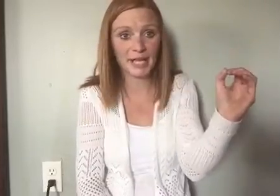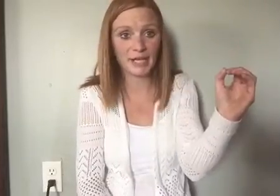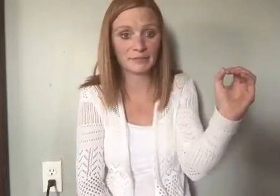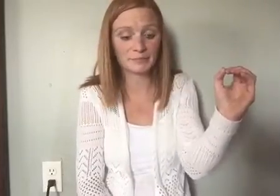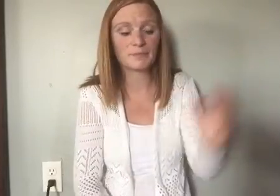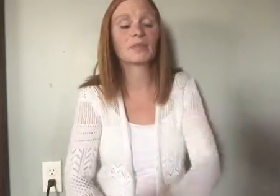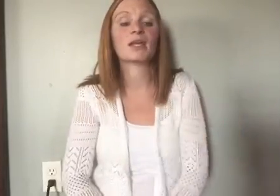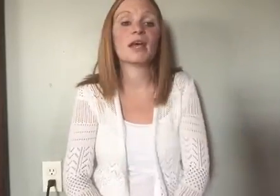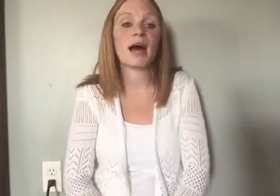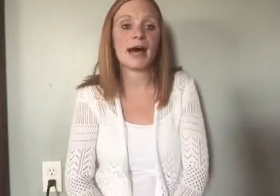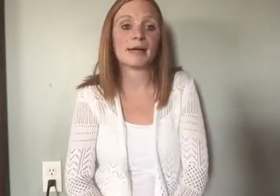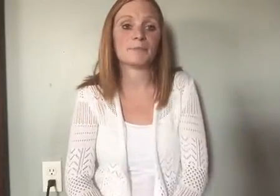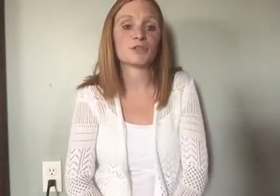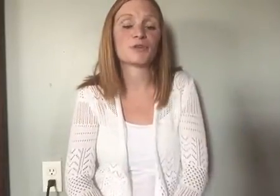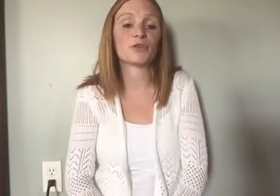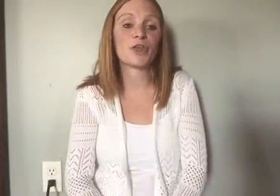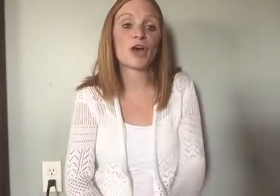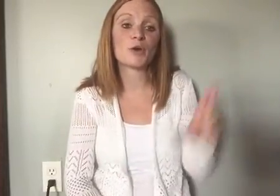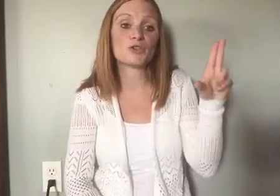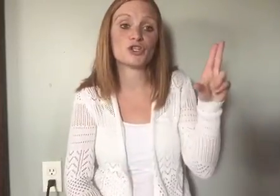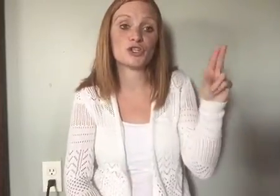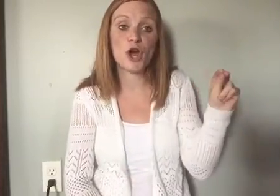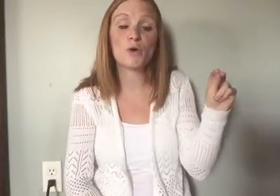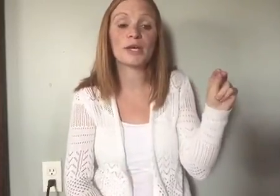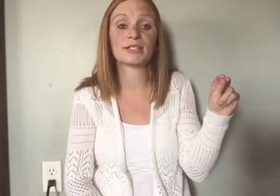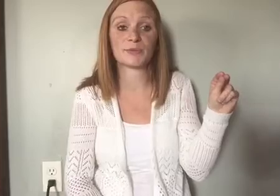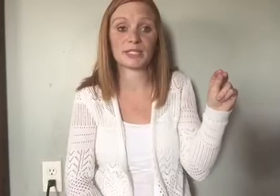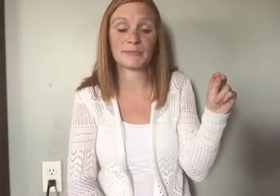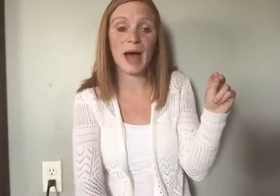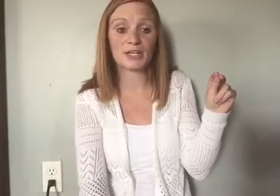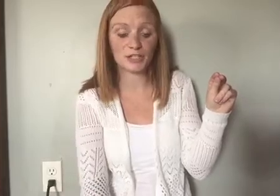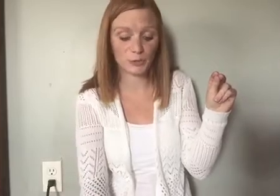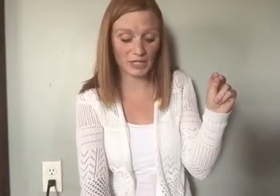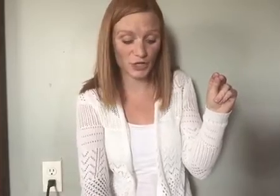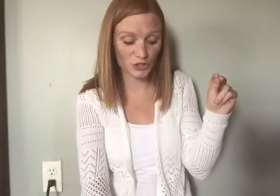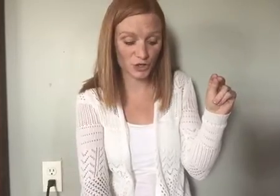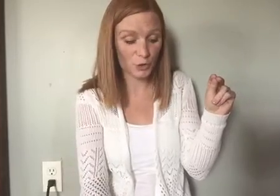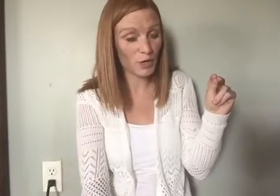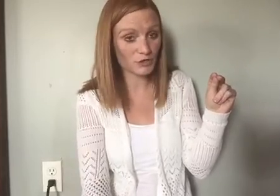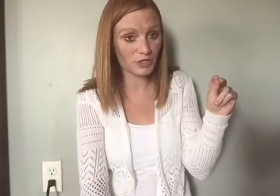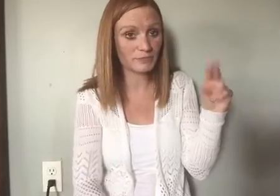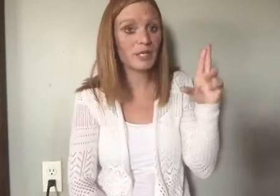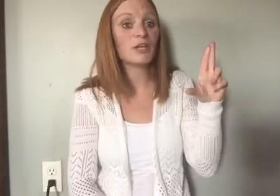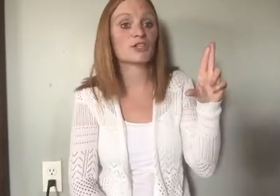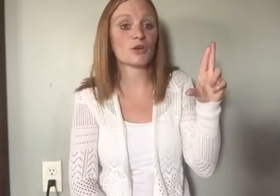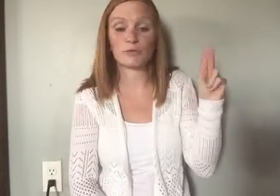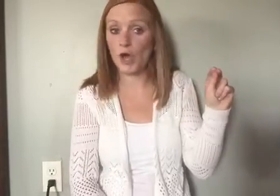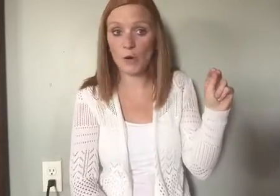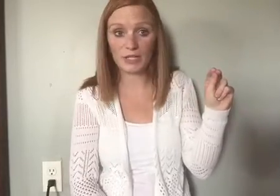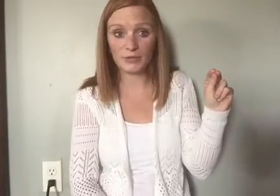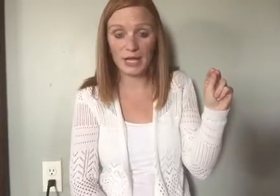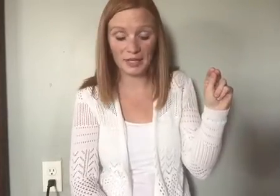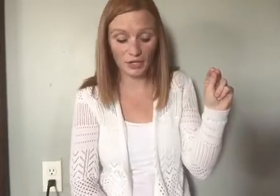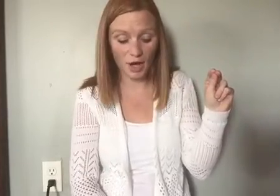none. So for those, no is a response to a yes or no question. So no, I do not like